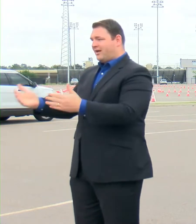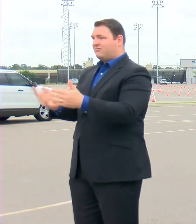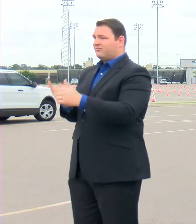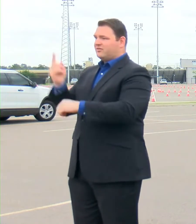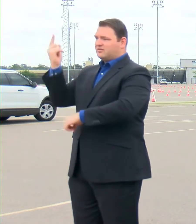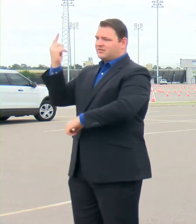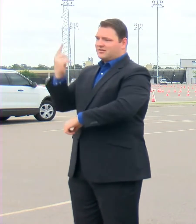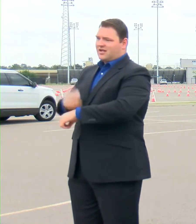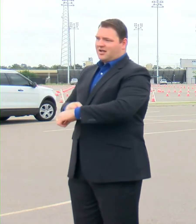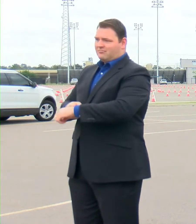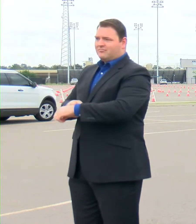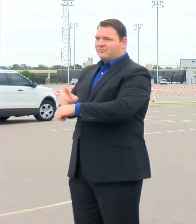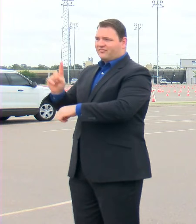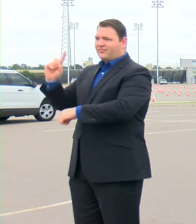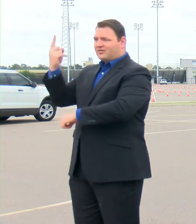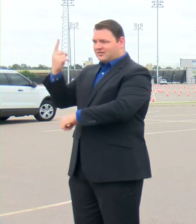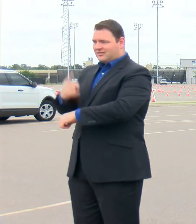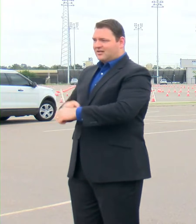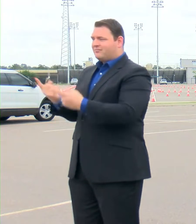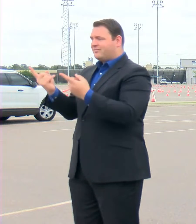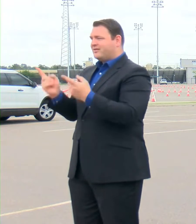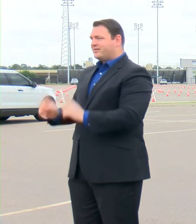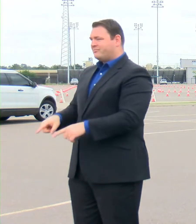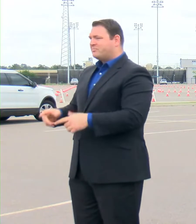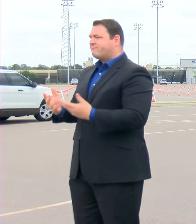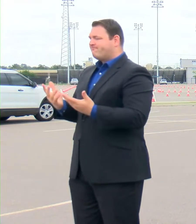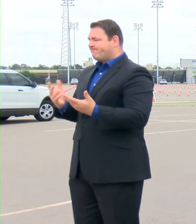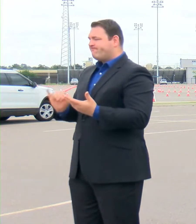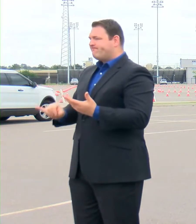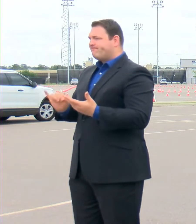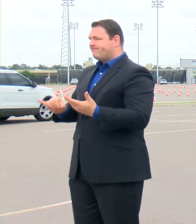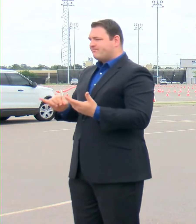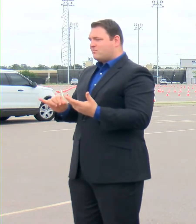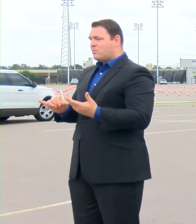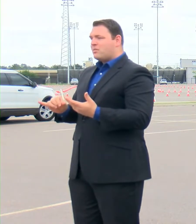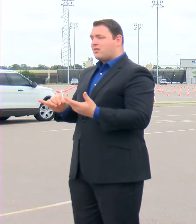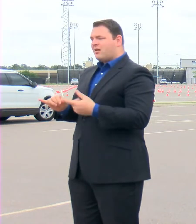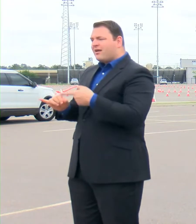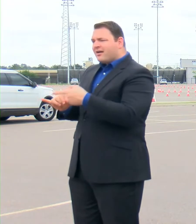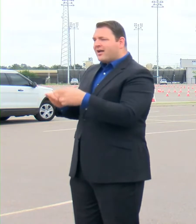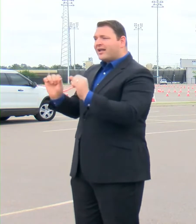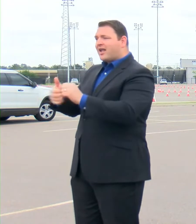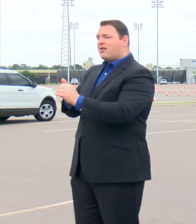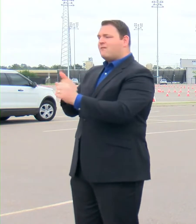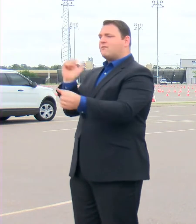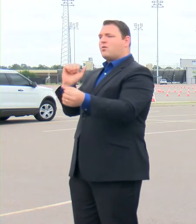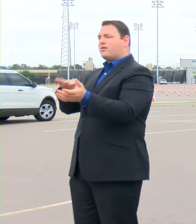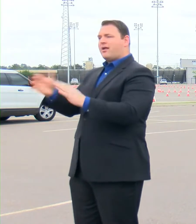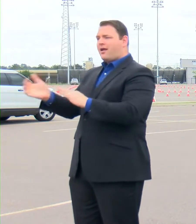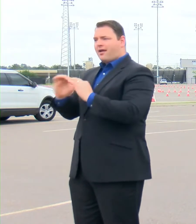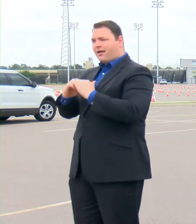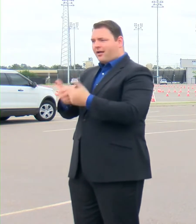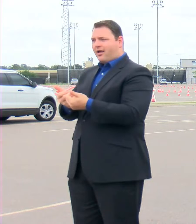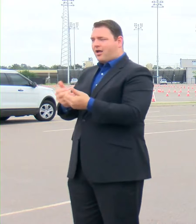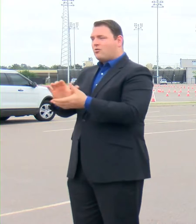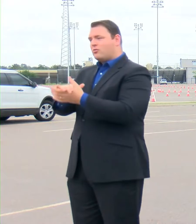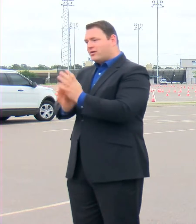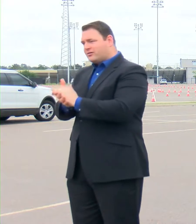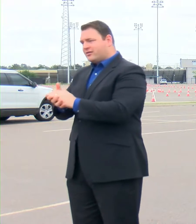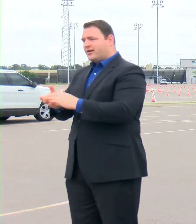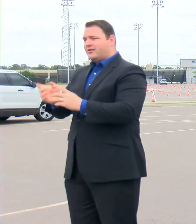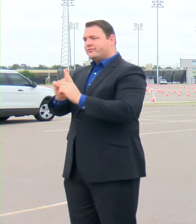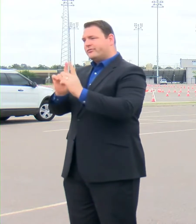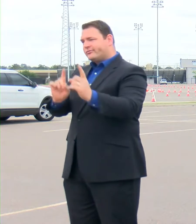potentially preventable if people would social distance, wash their hands, and do all those other things that we talk about. These are